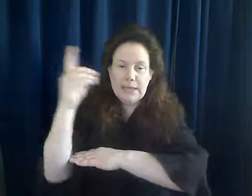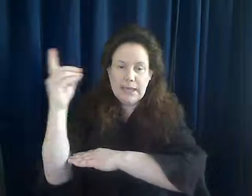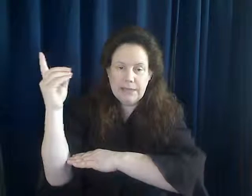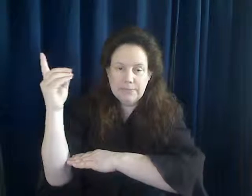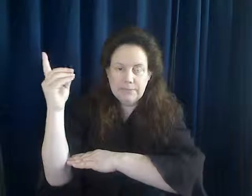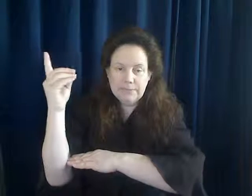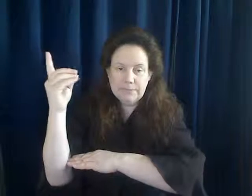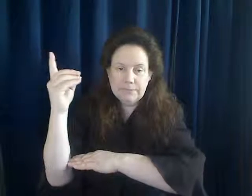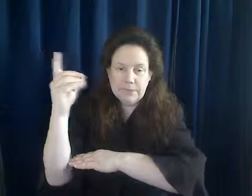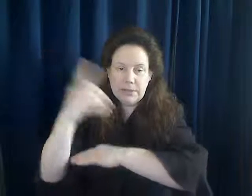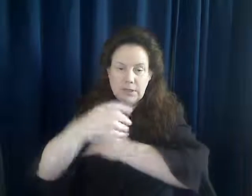today,